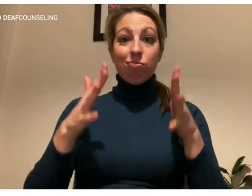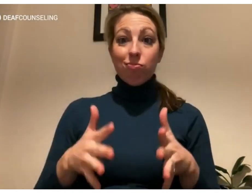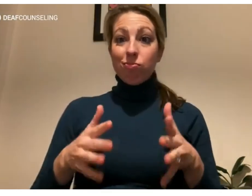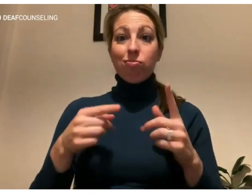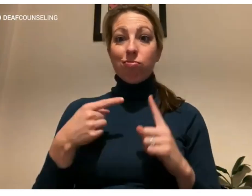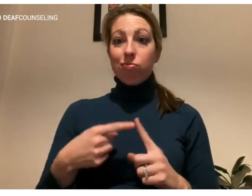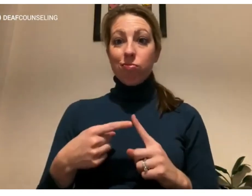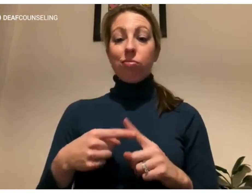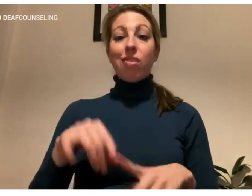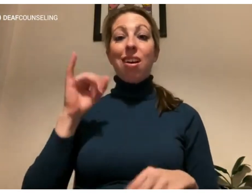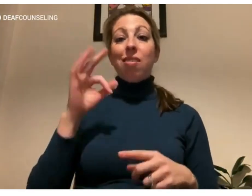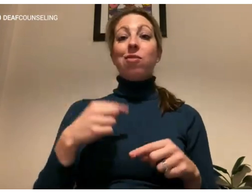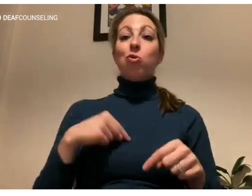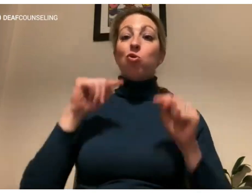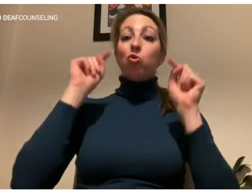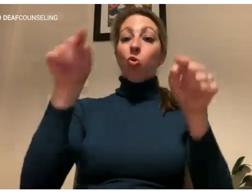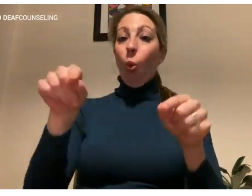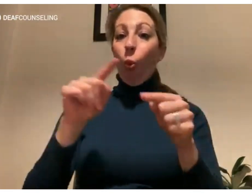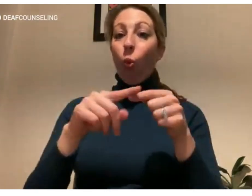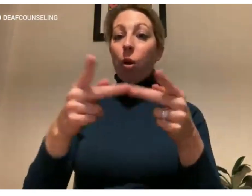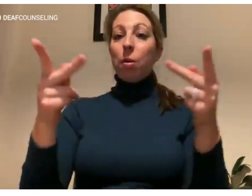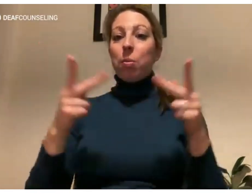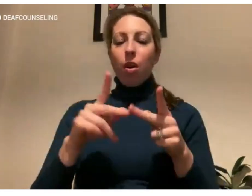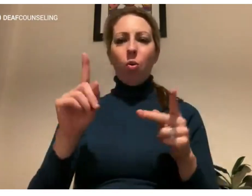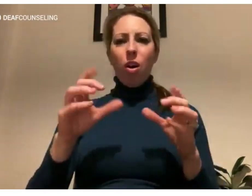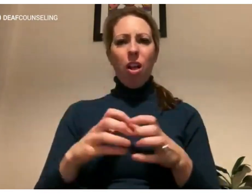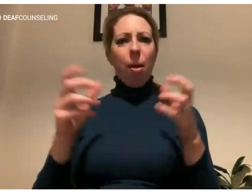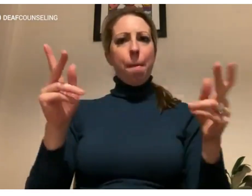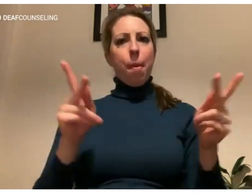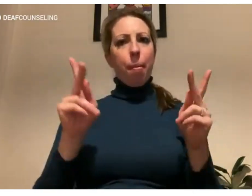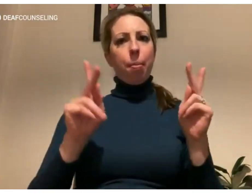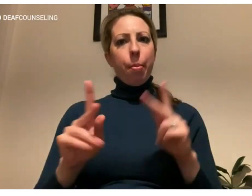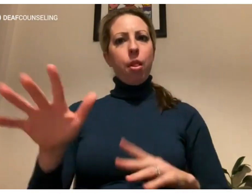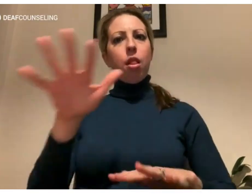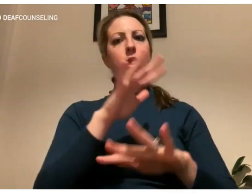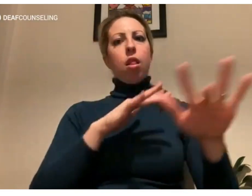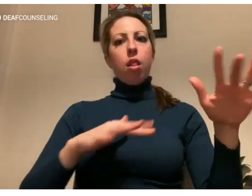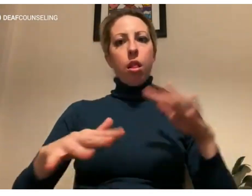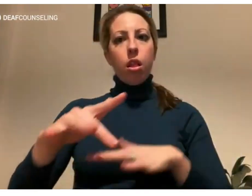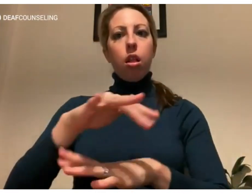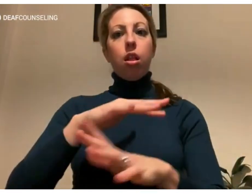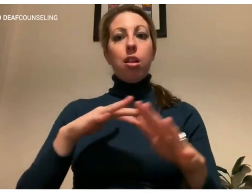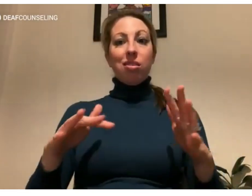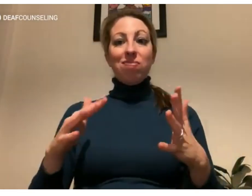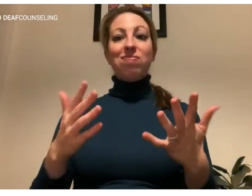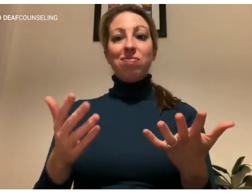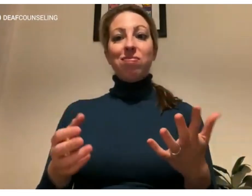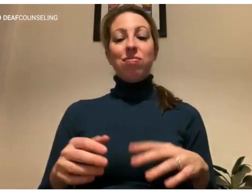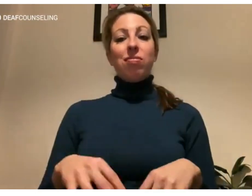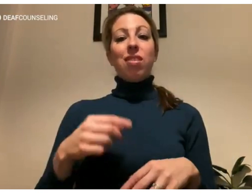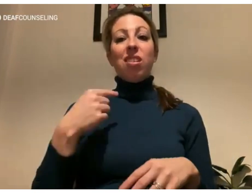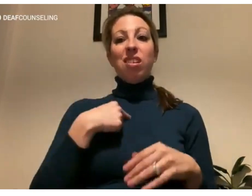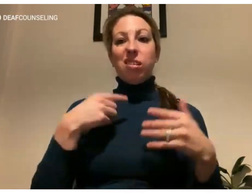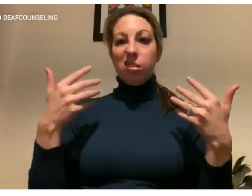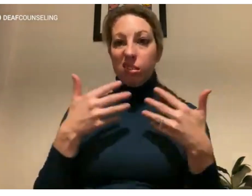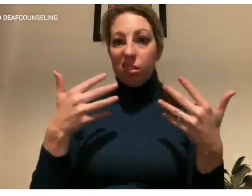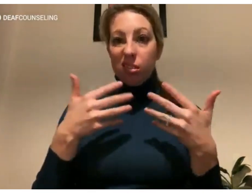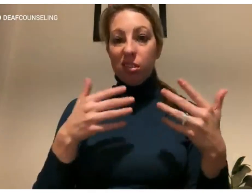I've noticed that overstimulation contributes to my anxiety. If I go to somewhere where there's a lot of people,